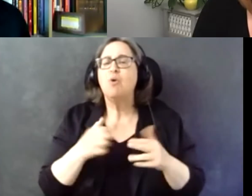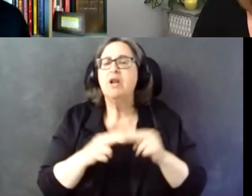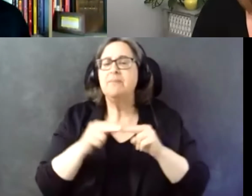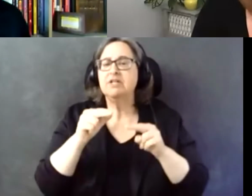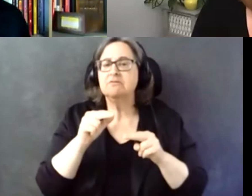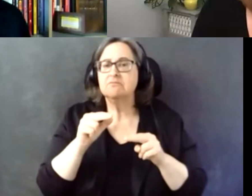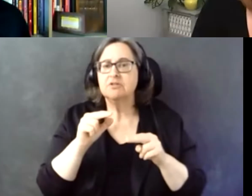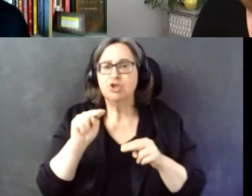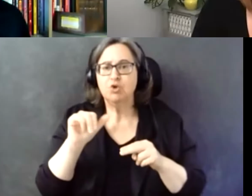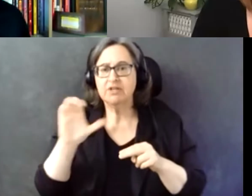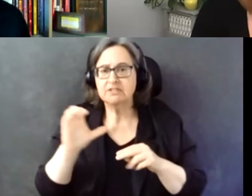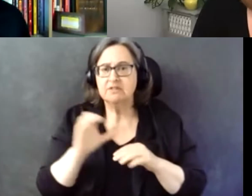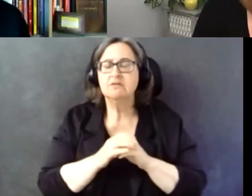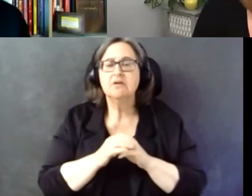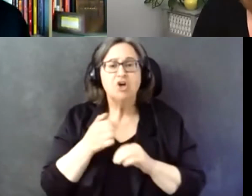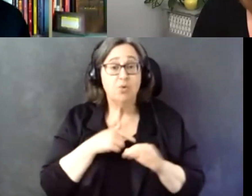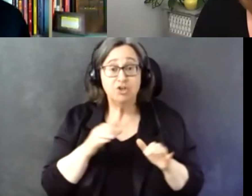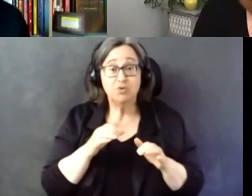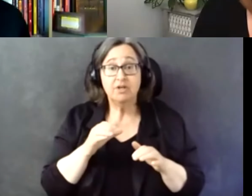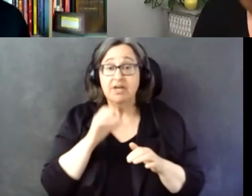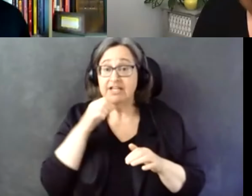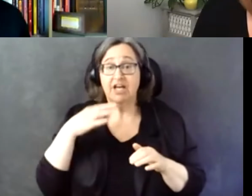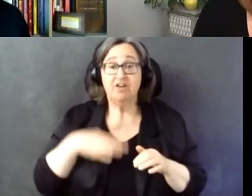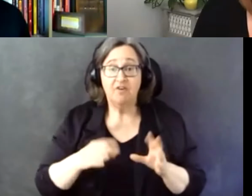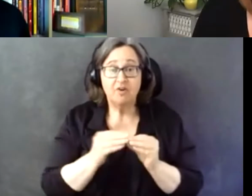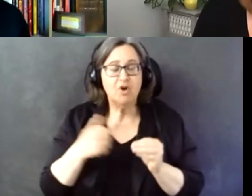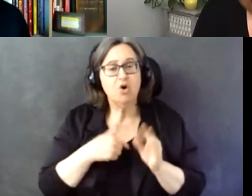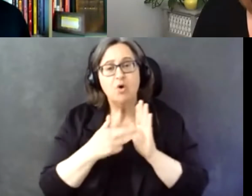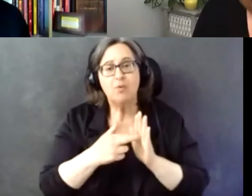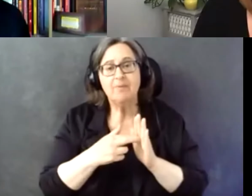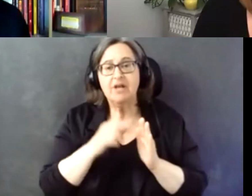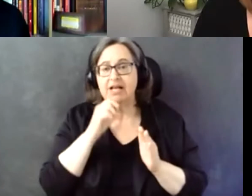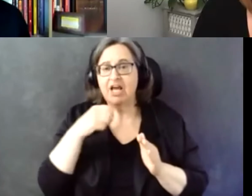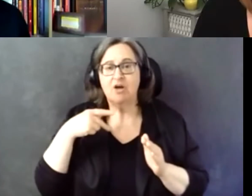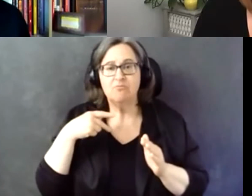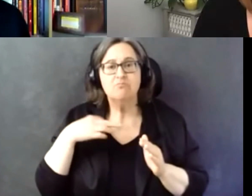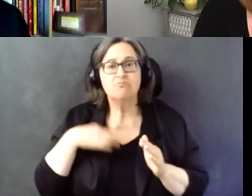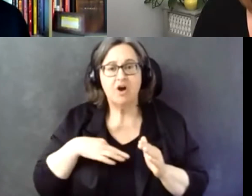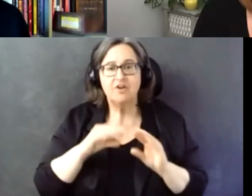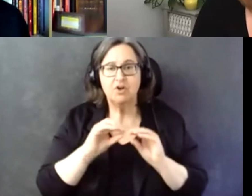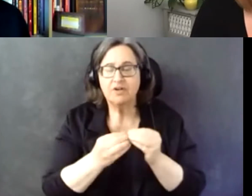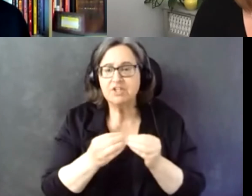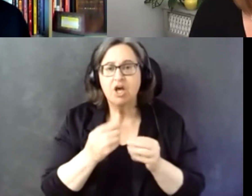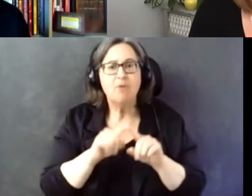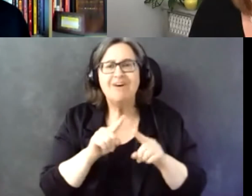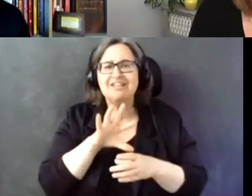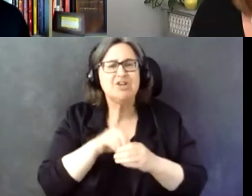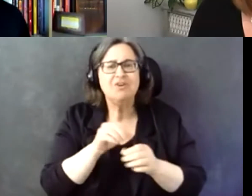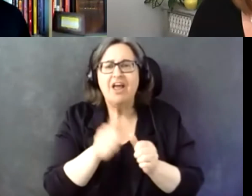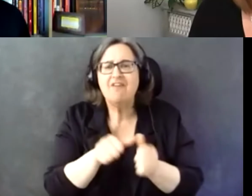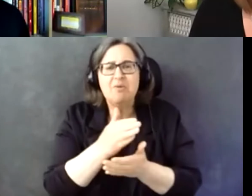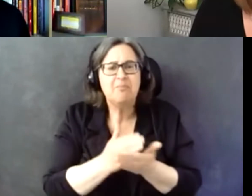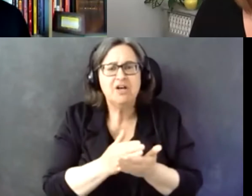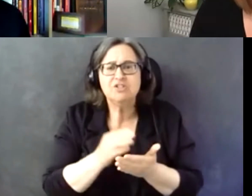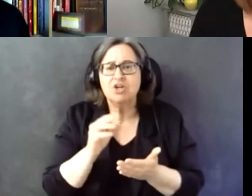city and also i think you know we're doing a non-profit forum we're representing non-profits specifically but non-profits are integrated into every piece of new york